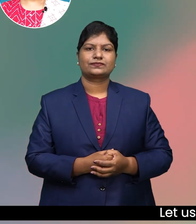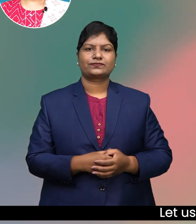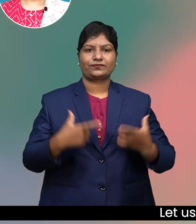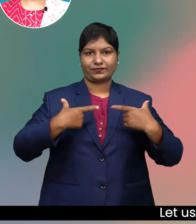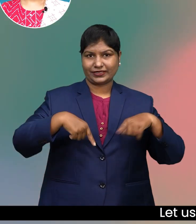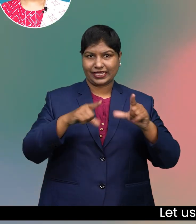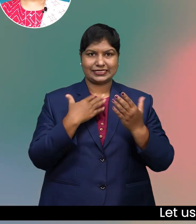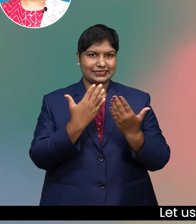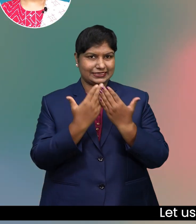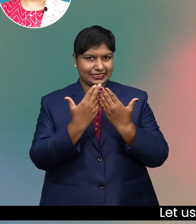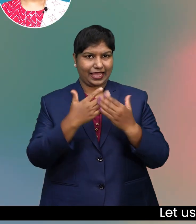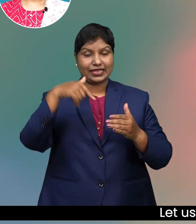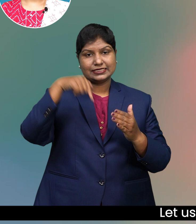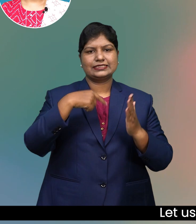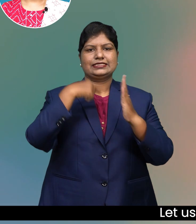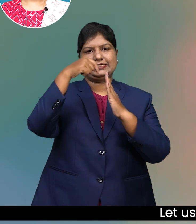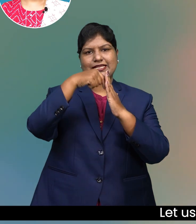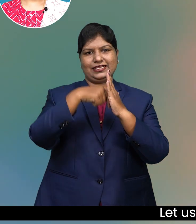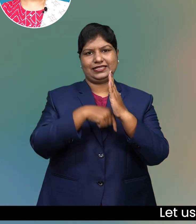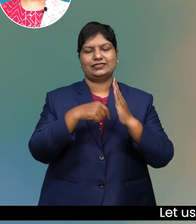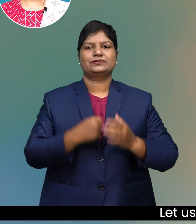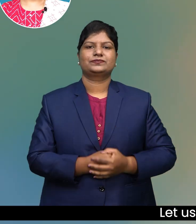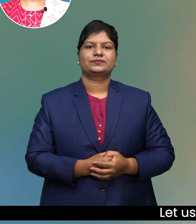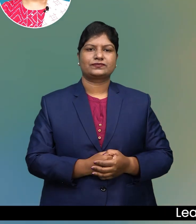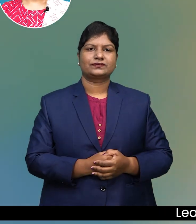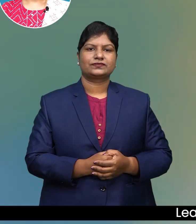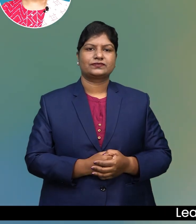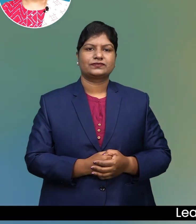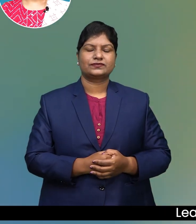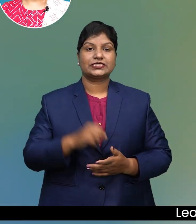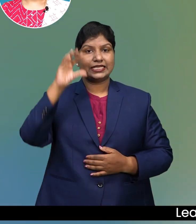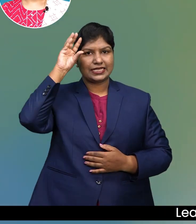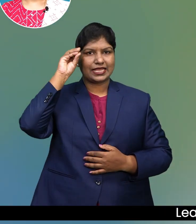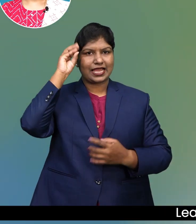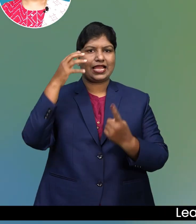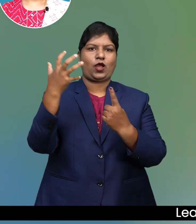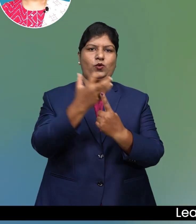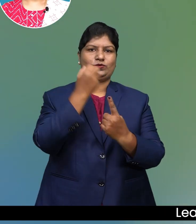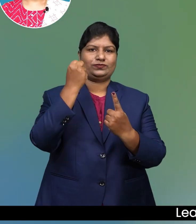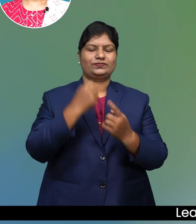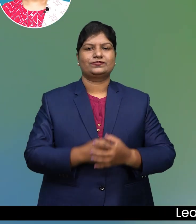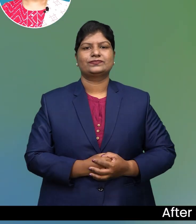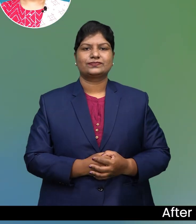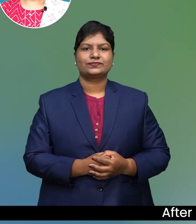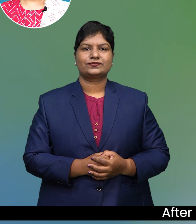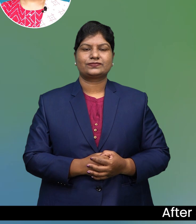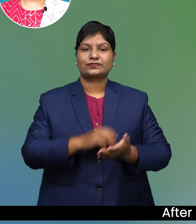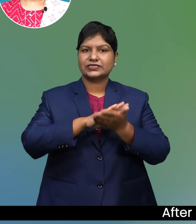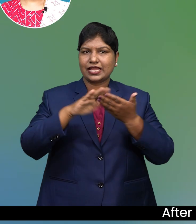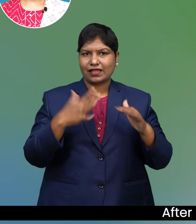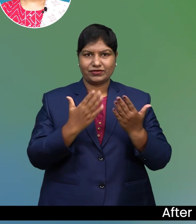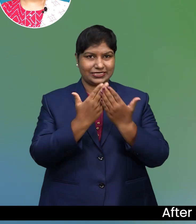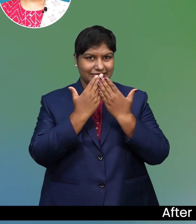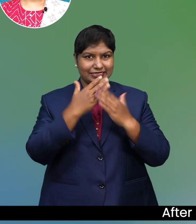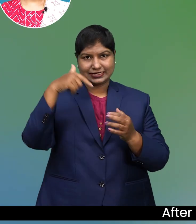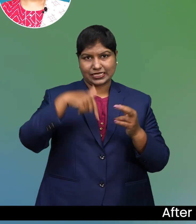Let us study this in detail. Learning outcomes. After studying